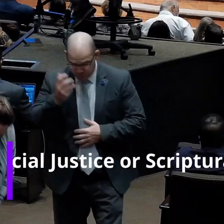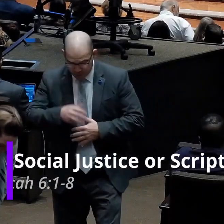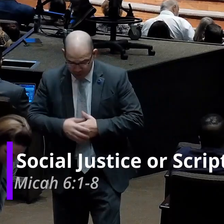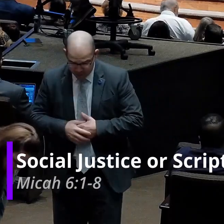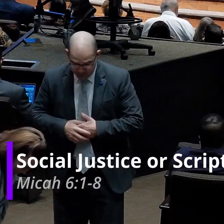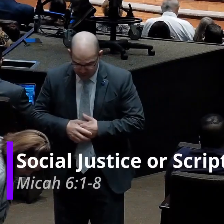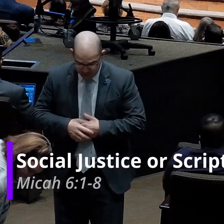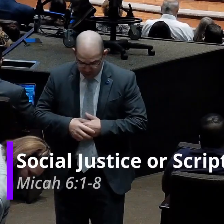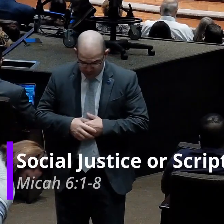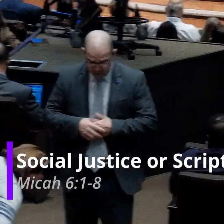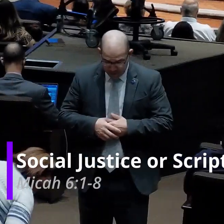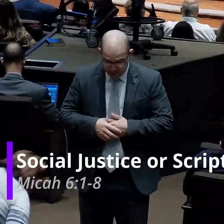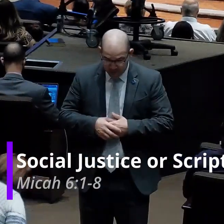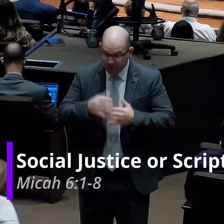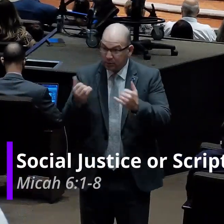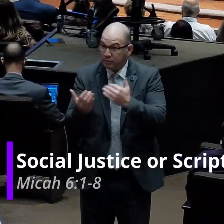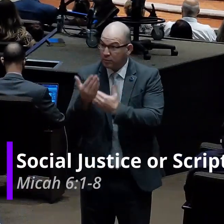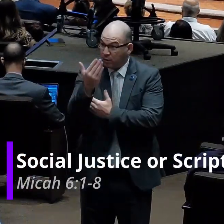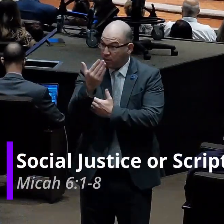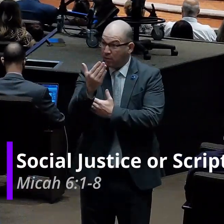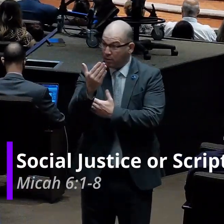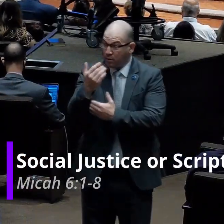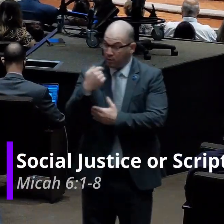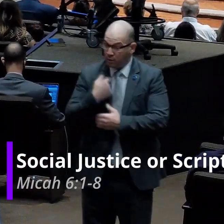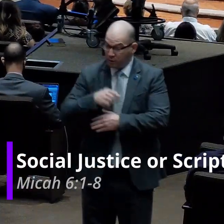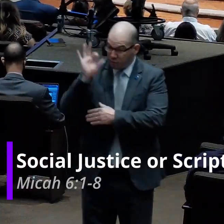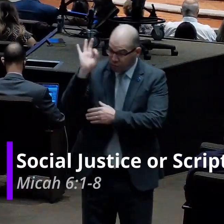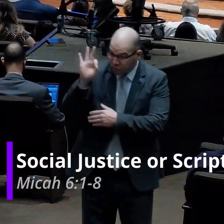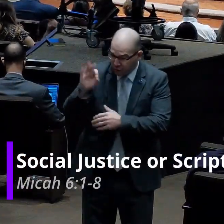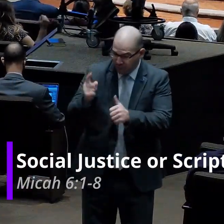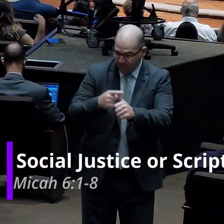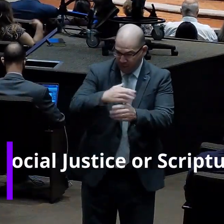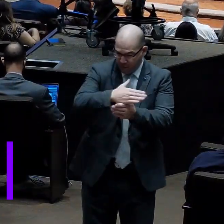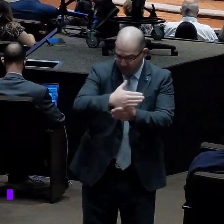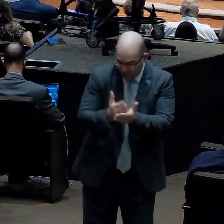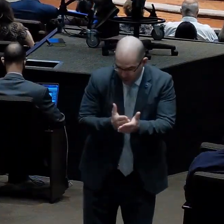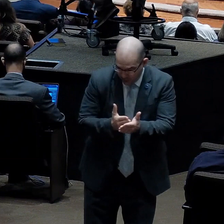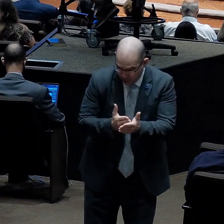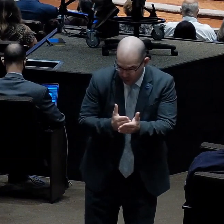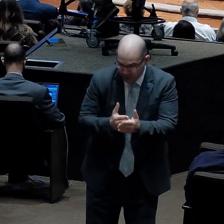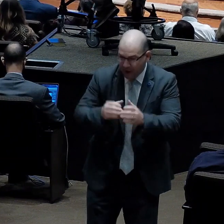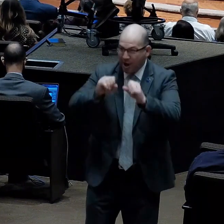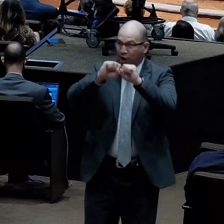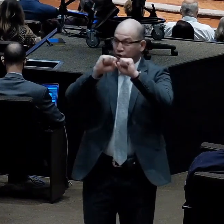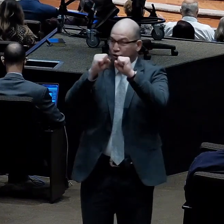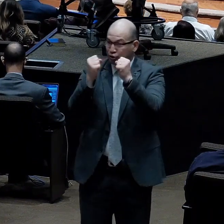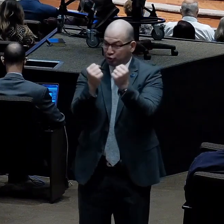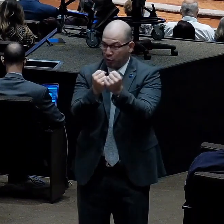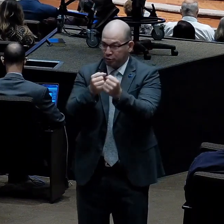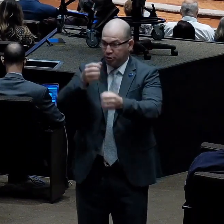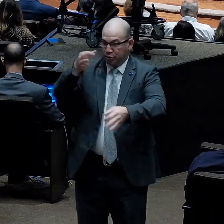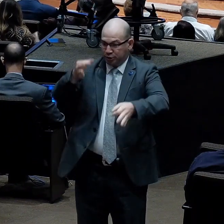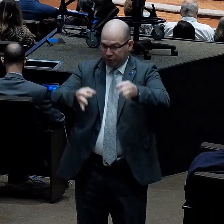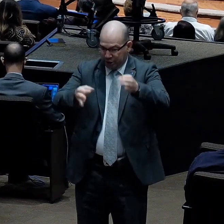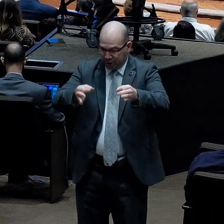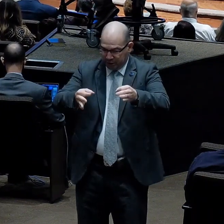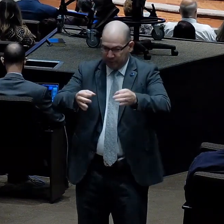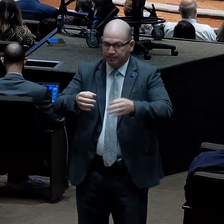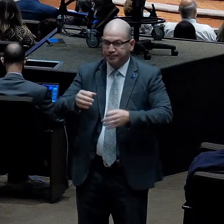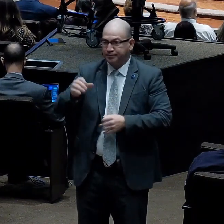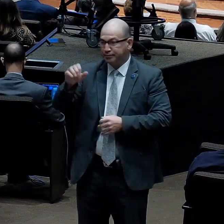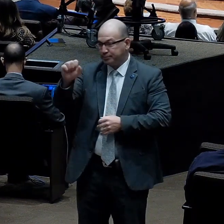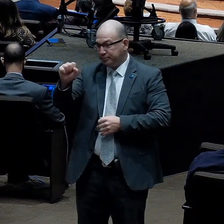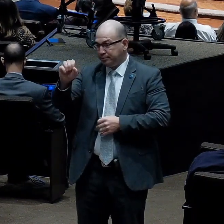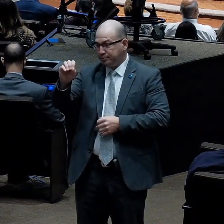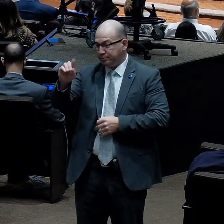Well, this morning we gave part one of a message entitled Social Justice or Scriptural Justice. And I'm not going to preach